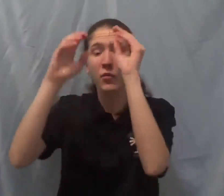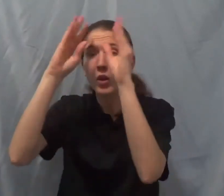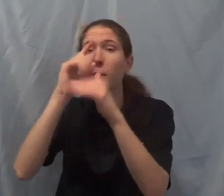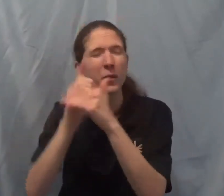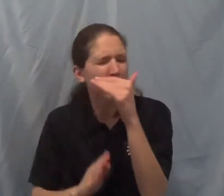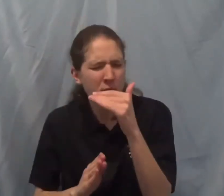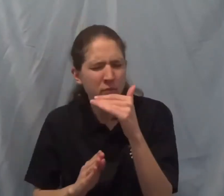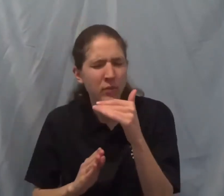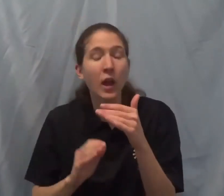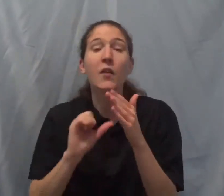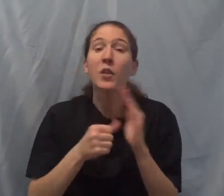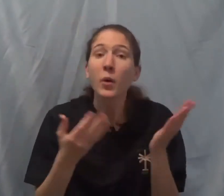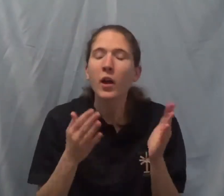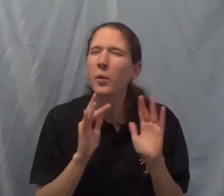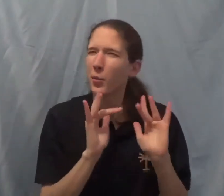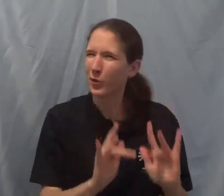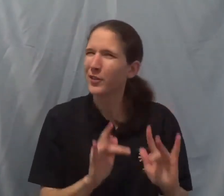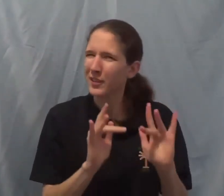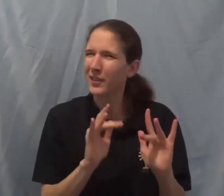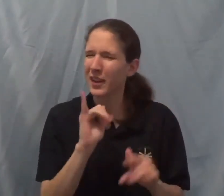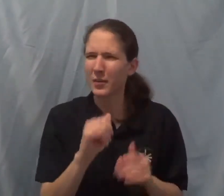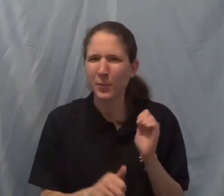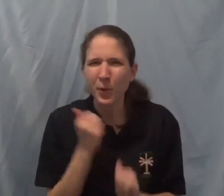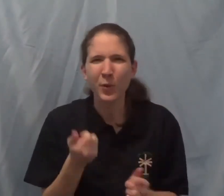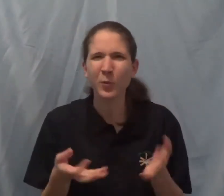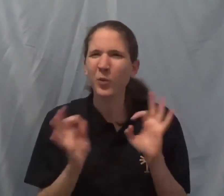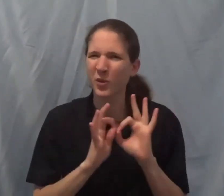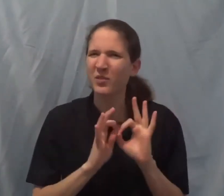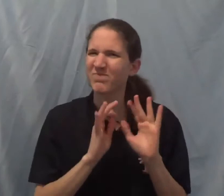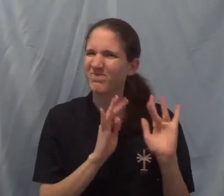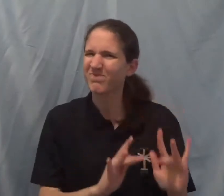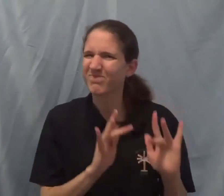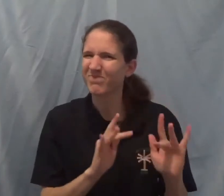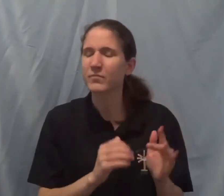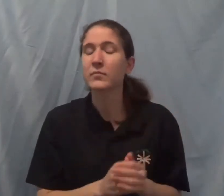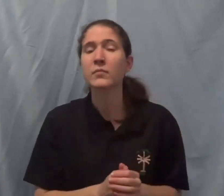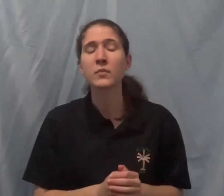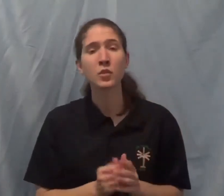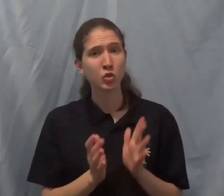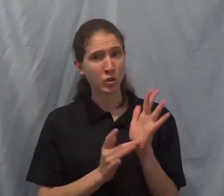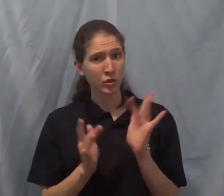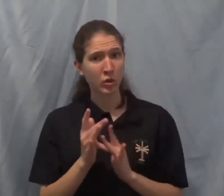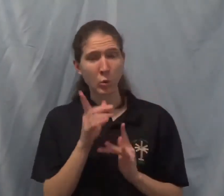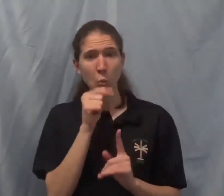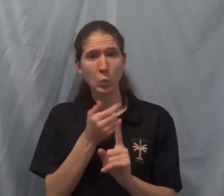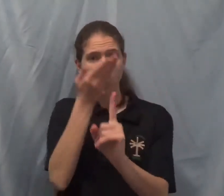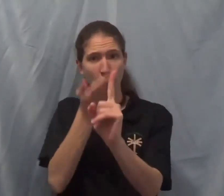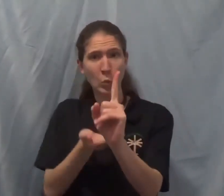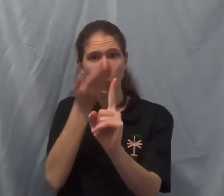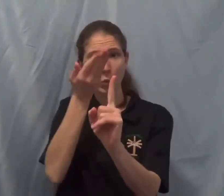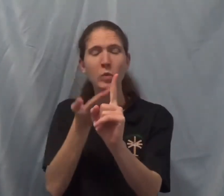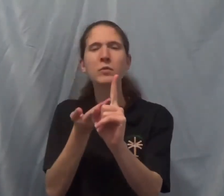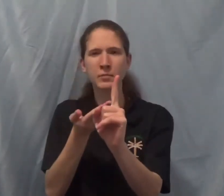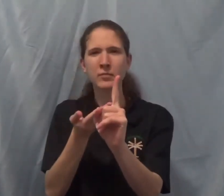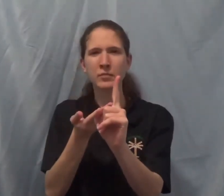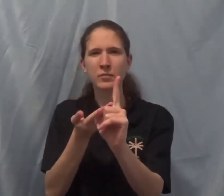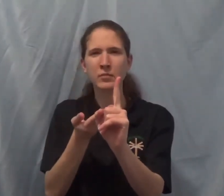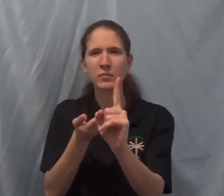quality. And who is Jesus? Jesus is the incarnation of mercy.